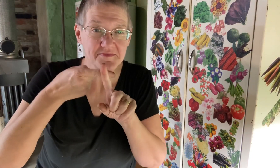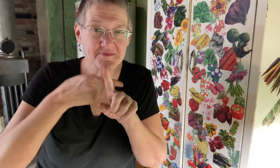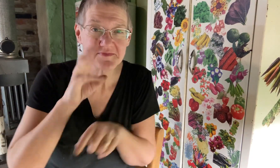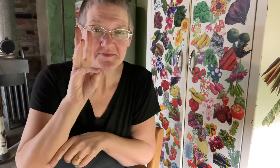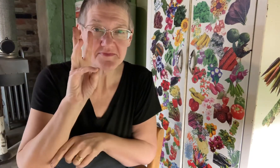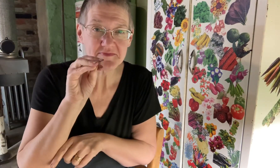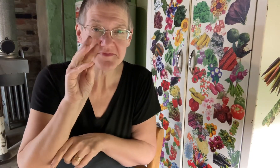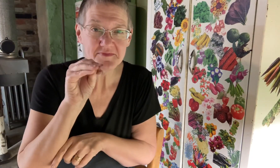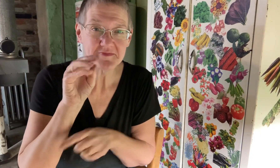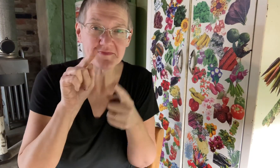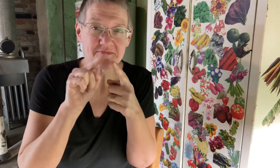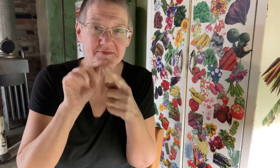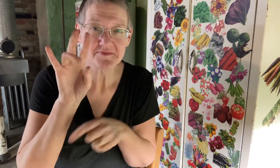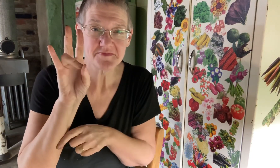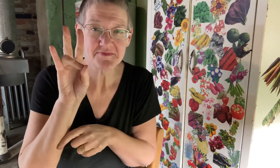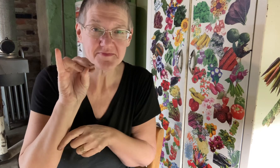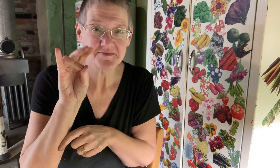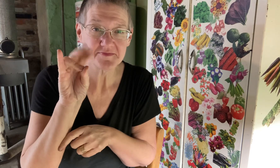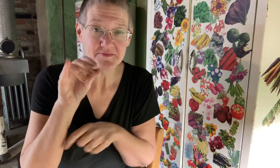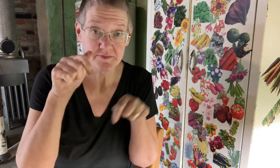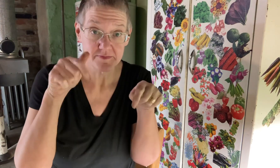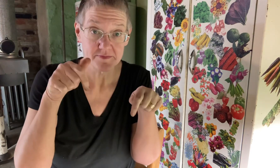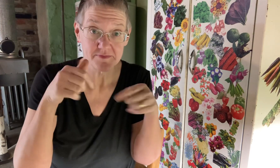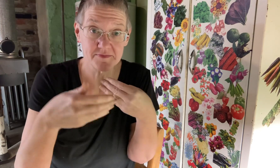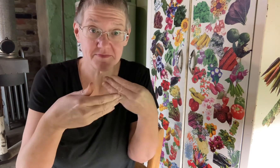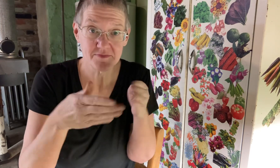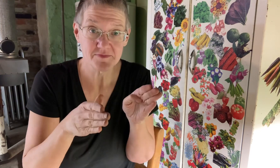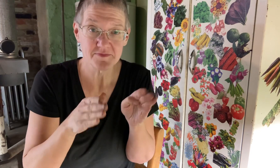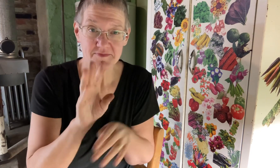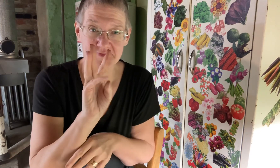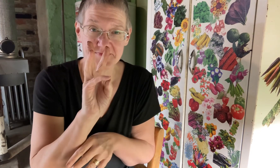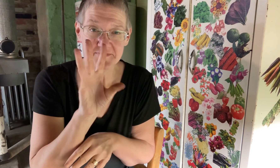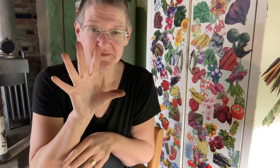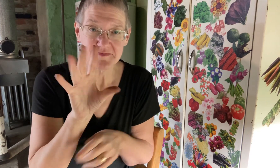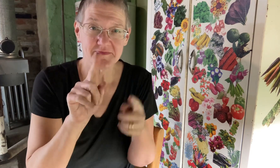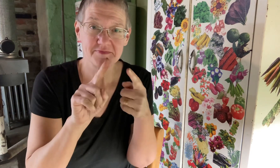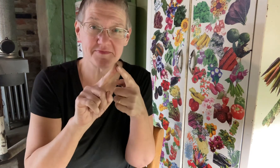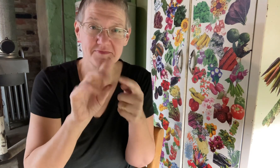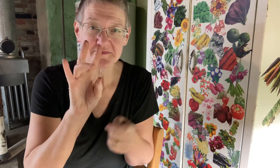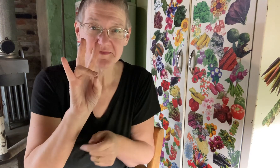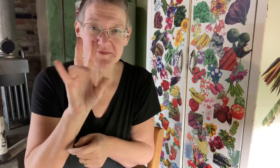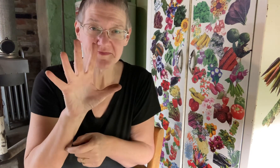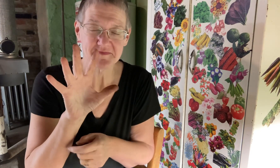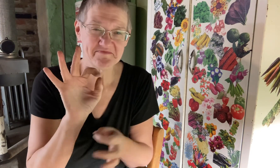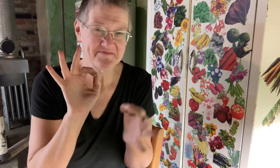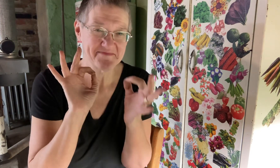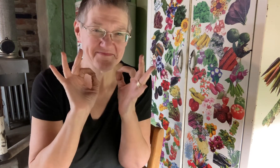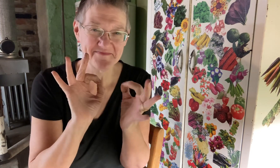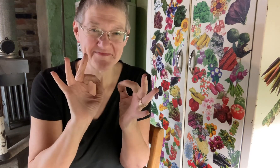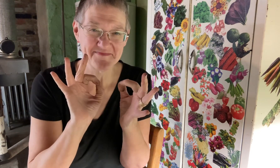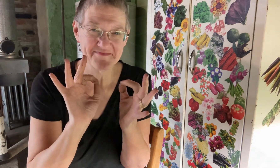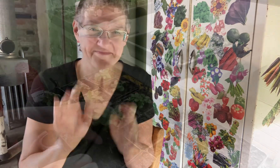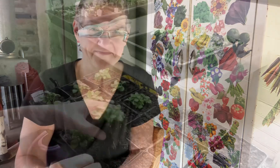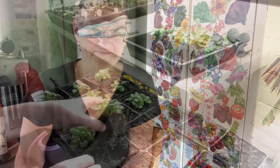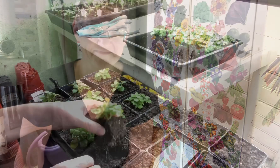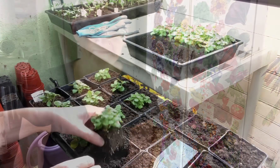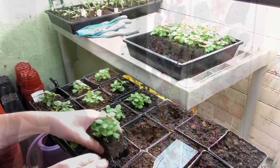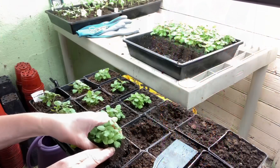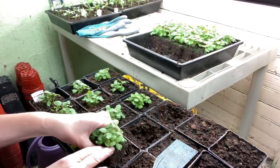Now they germinate best between 60 and 70 degrees, and this furnace room is 65 to 75, so it's